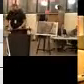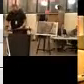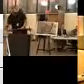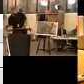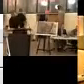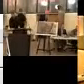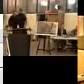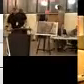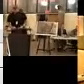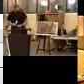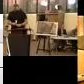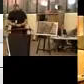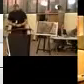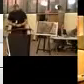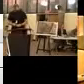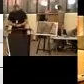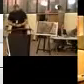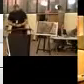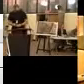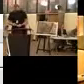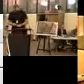Sue, if you're speaking, you're muted.